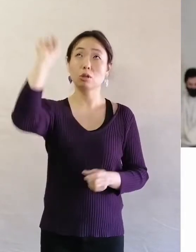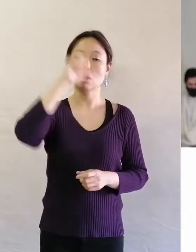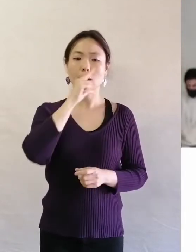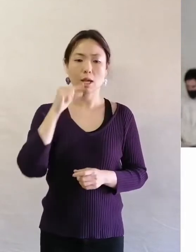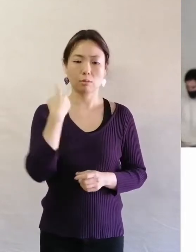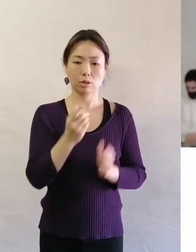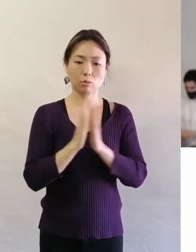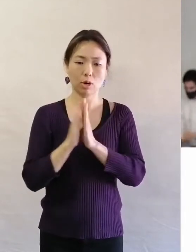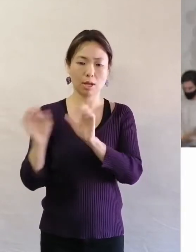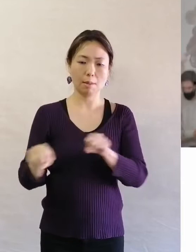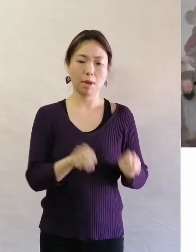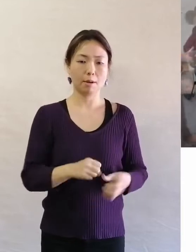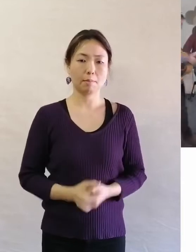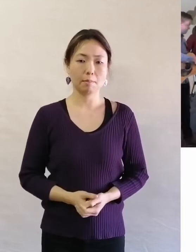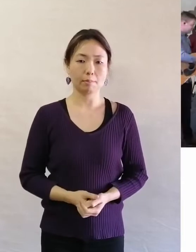Amen.